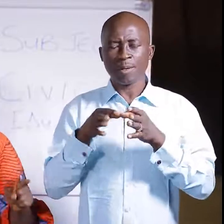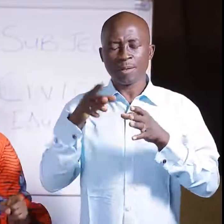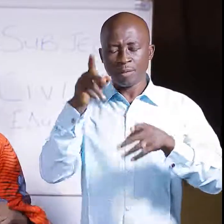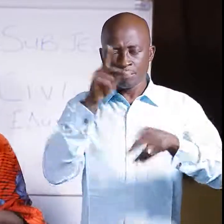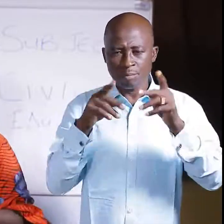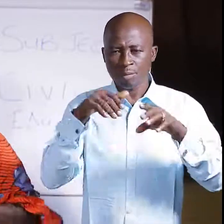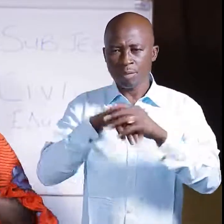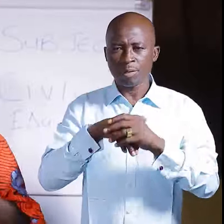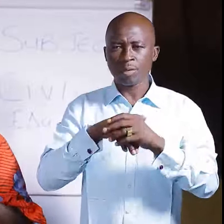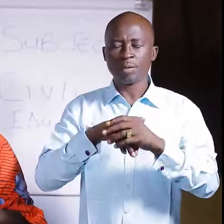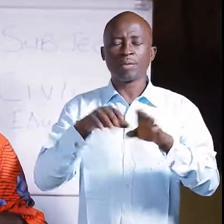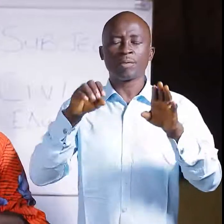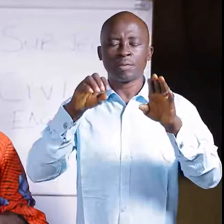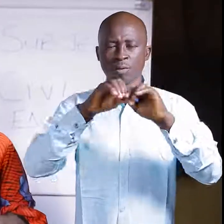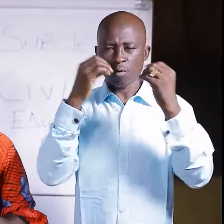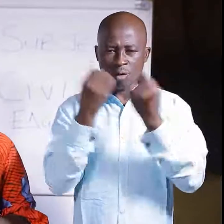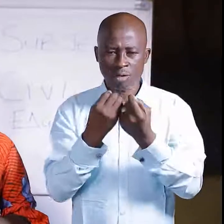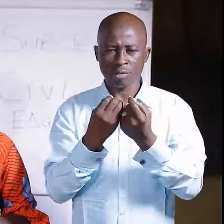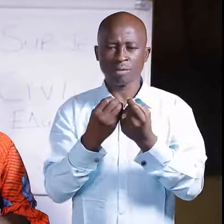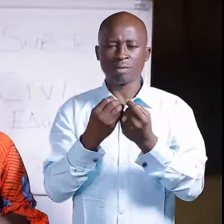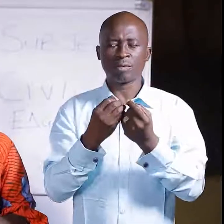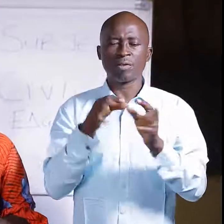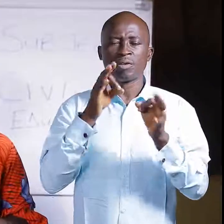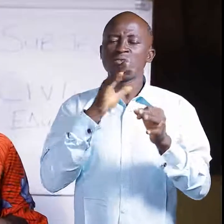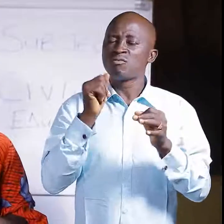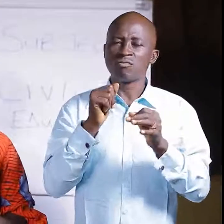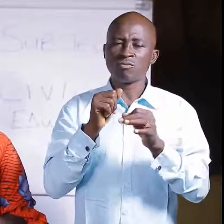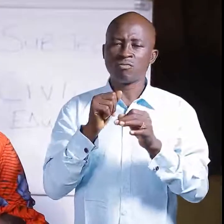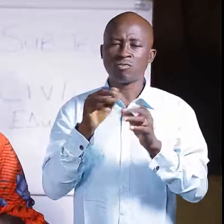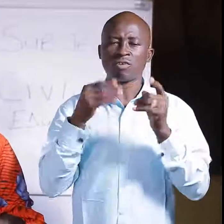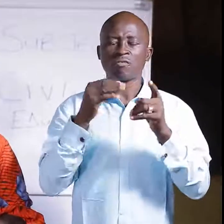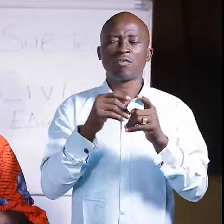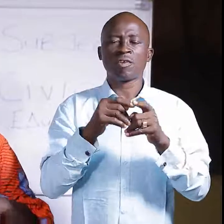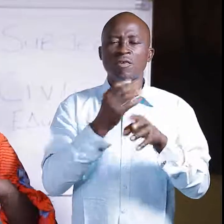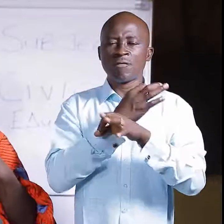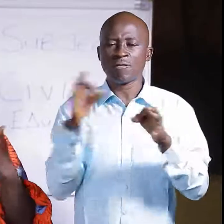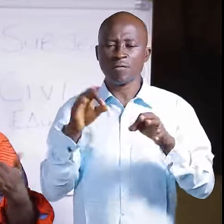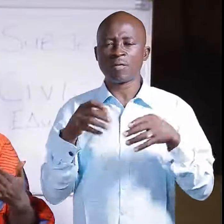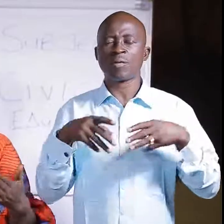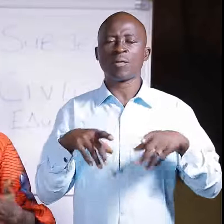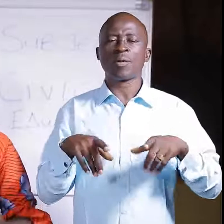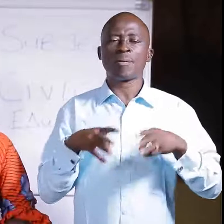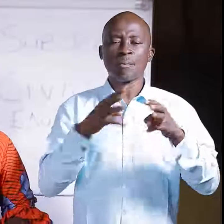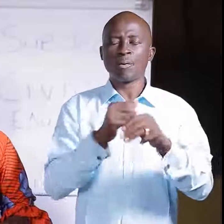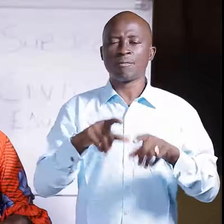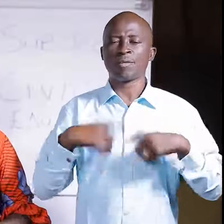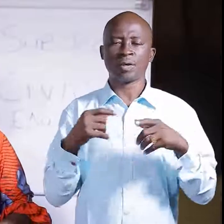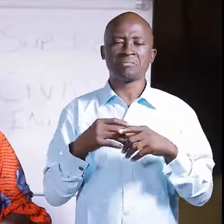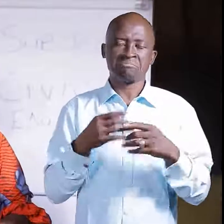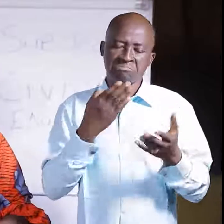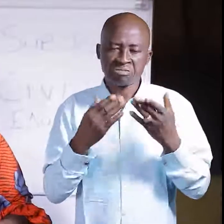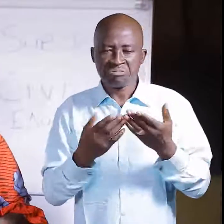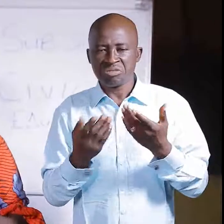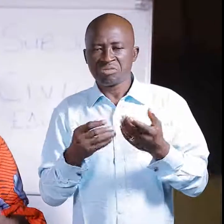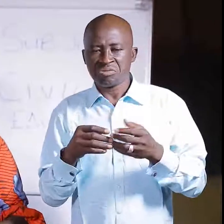in that organization or society are not treated equally, maybe some people are favored more than some